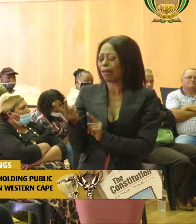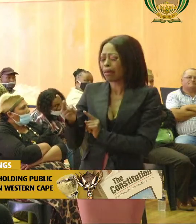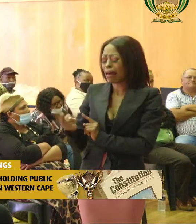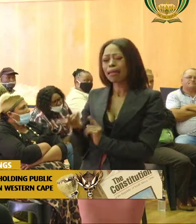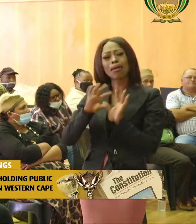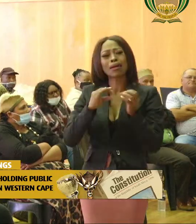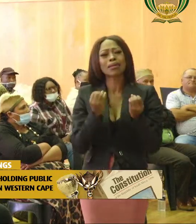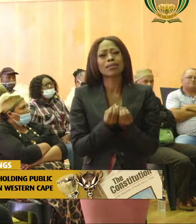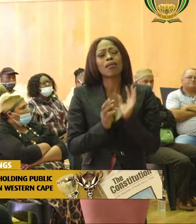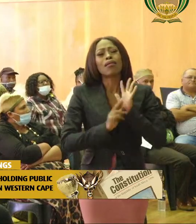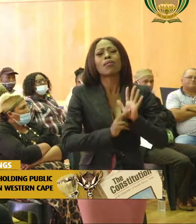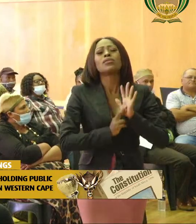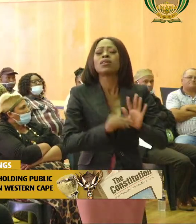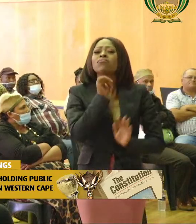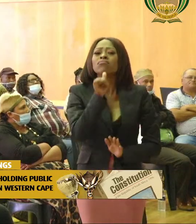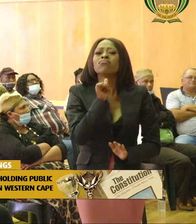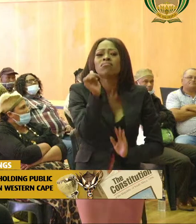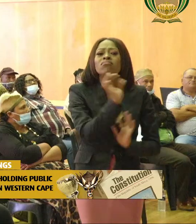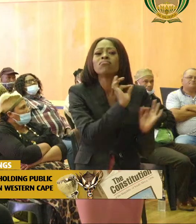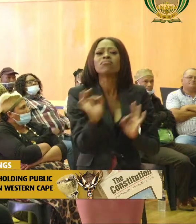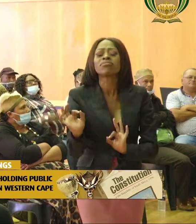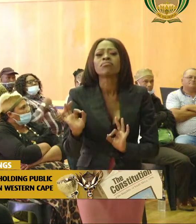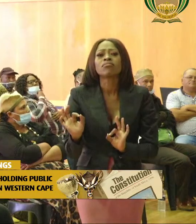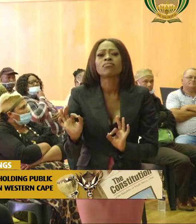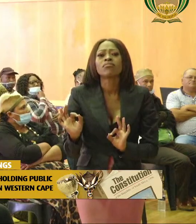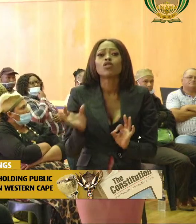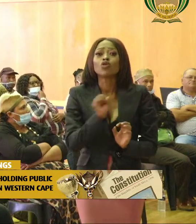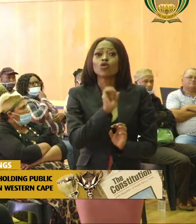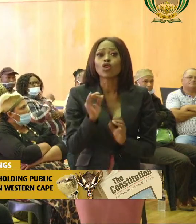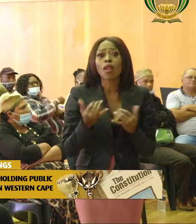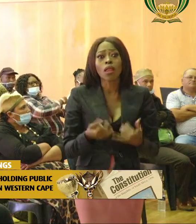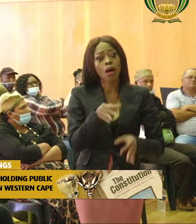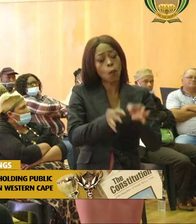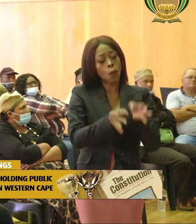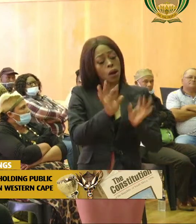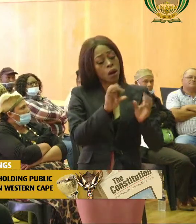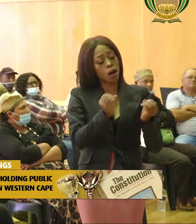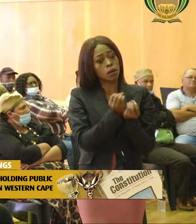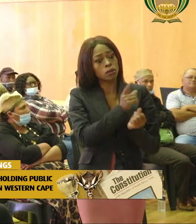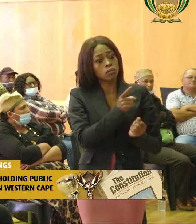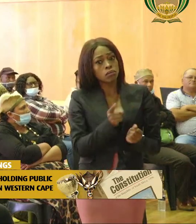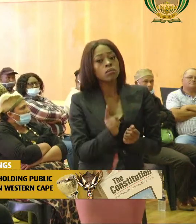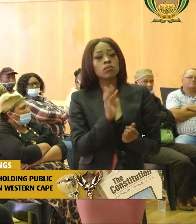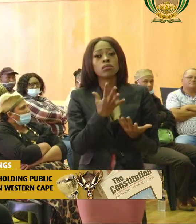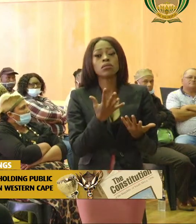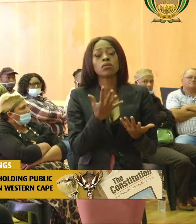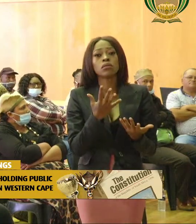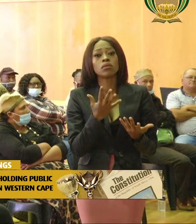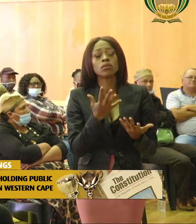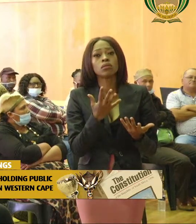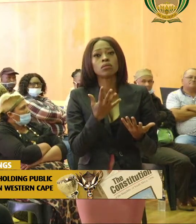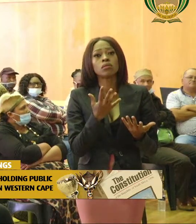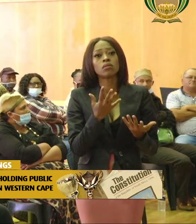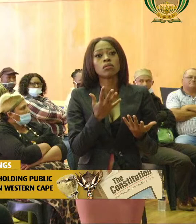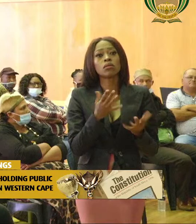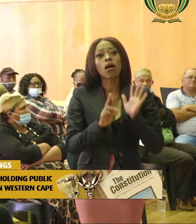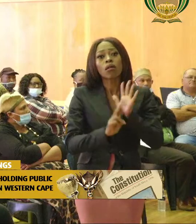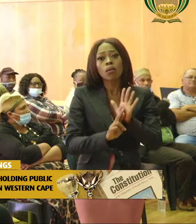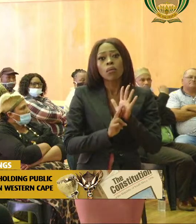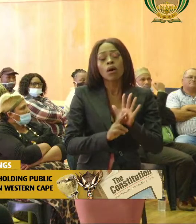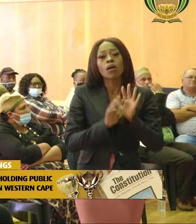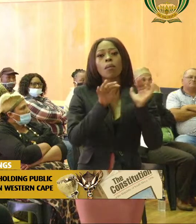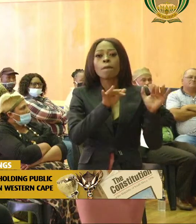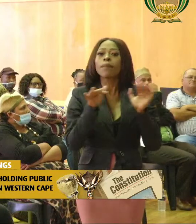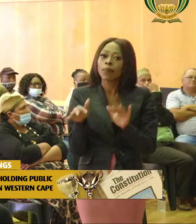are not representing properly. And the political organizations that are representing the